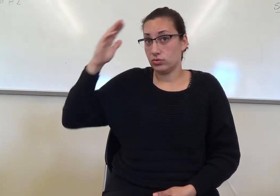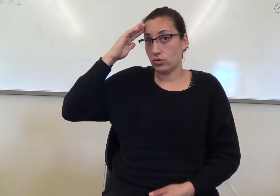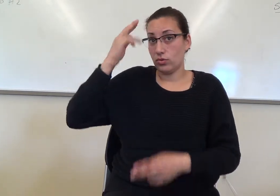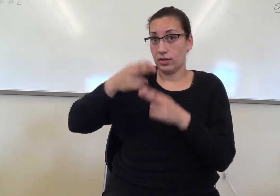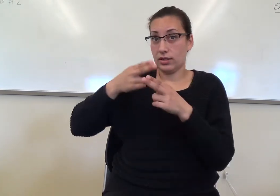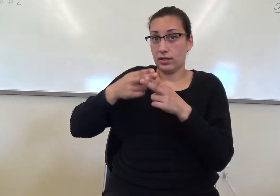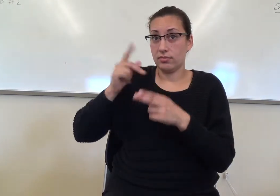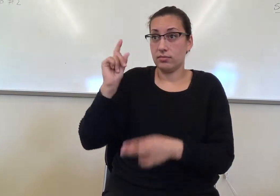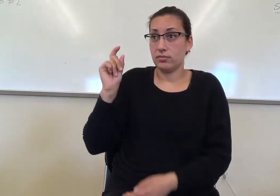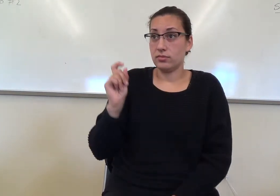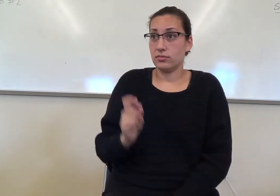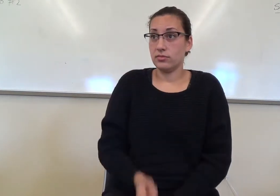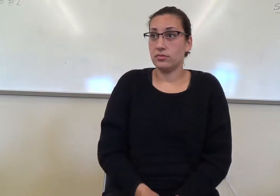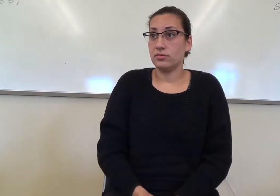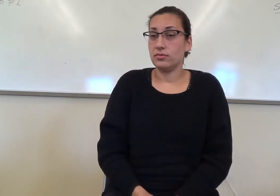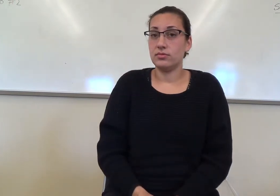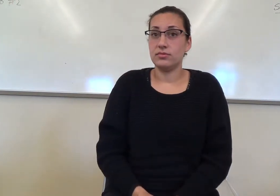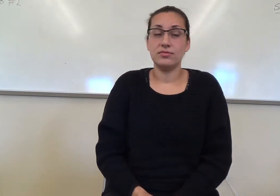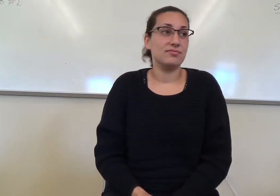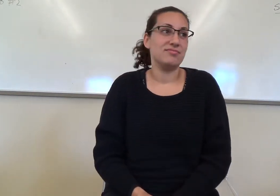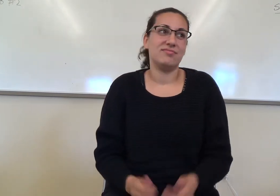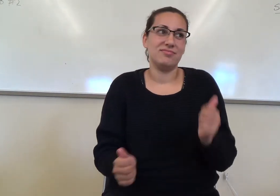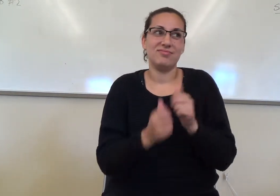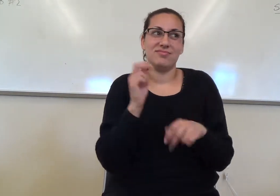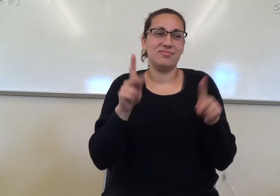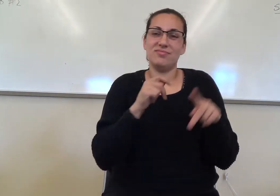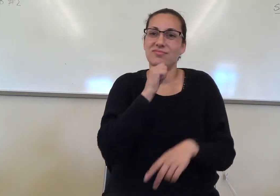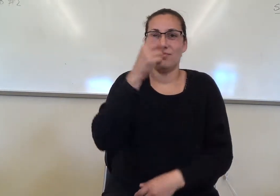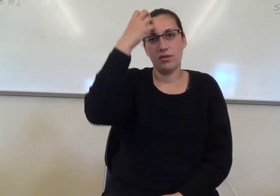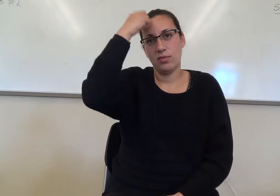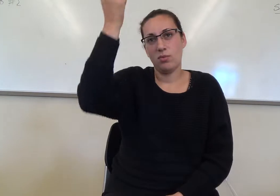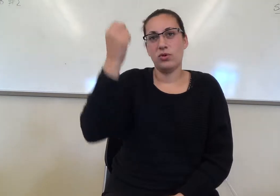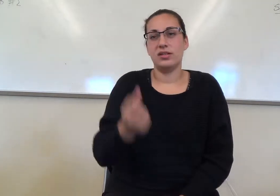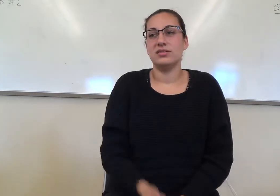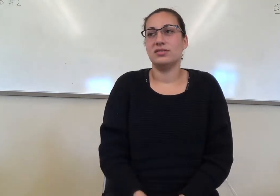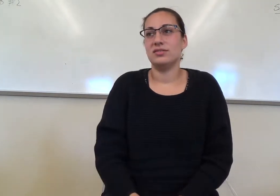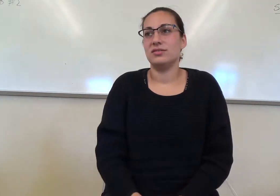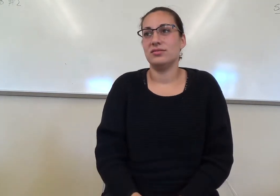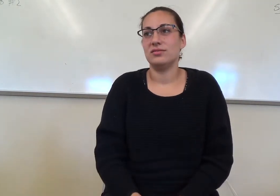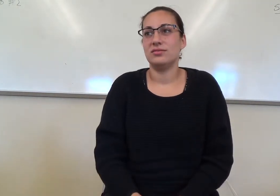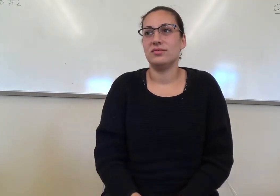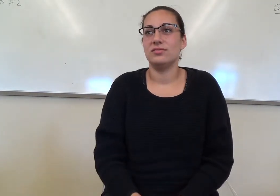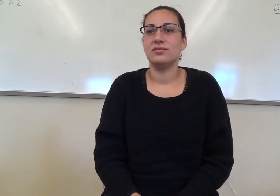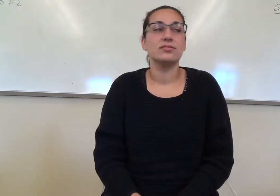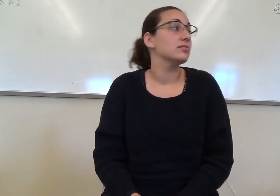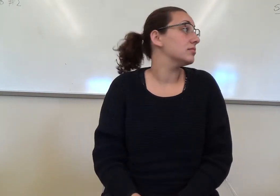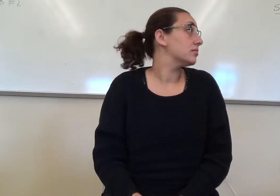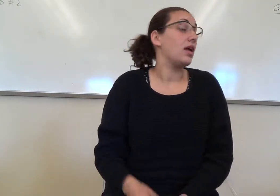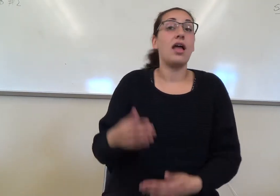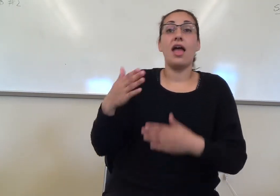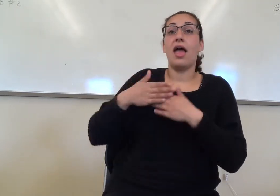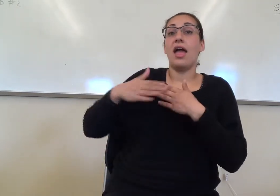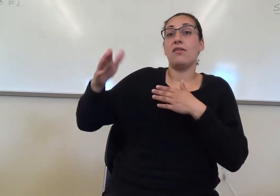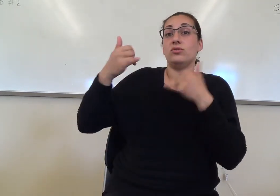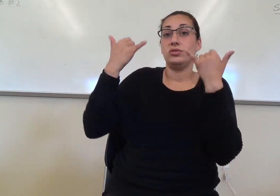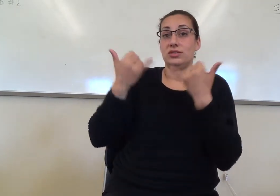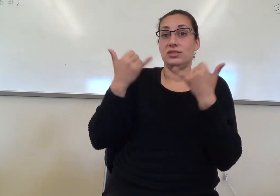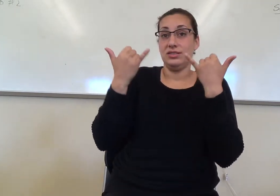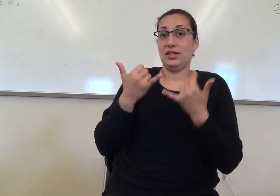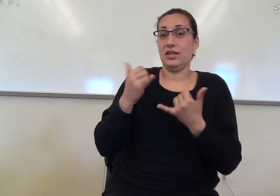I did that one time. Yeah, you remember, because I did that in the class before. Okay, after today, you will be able to, this is